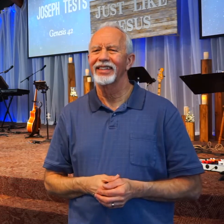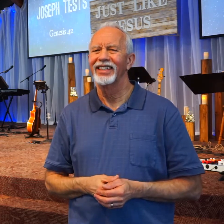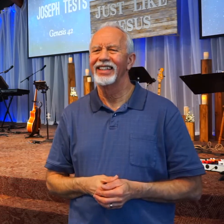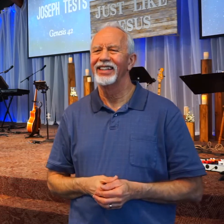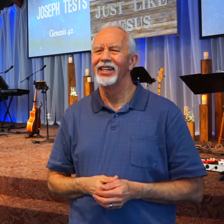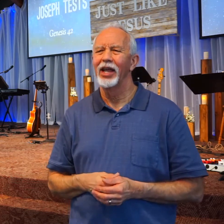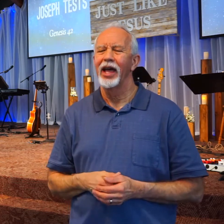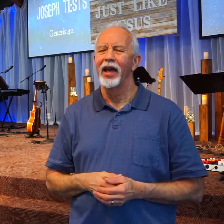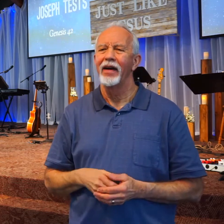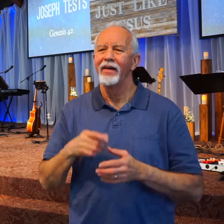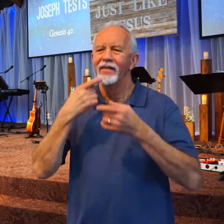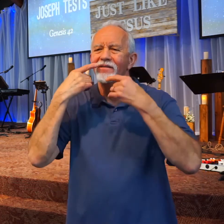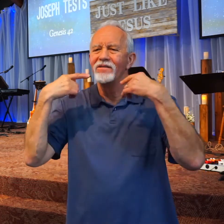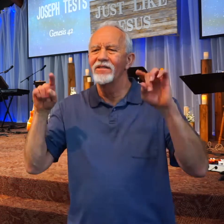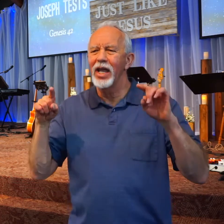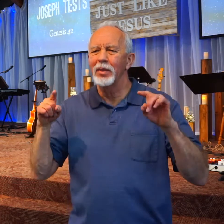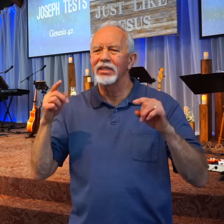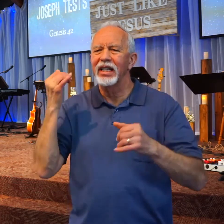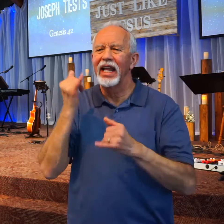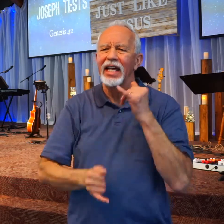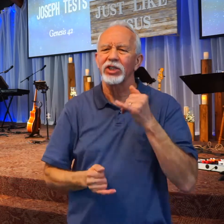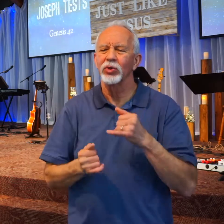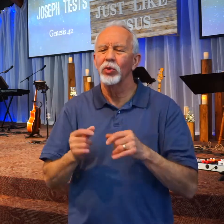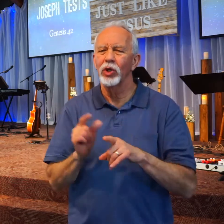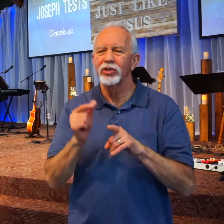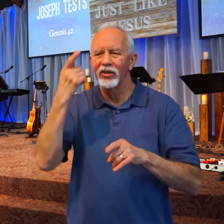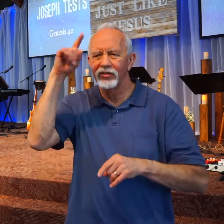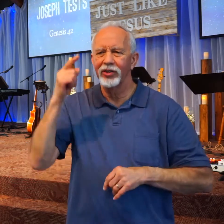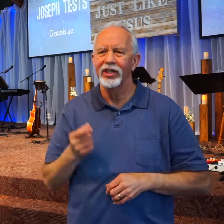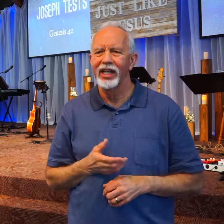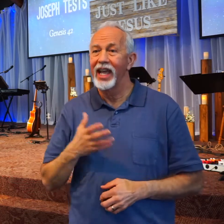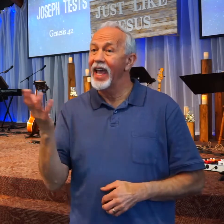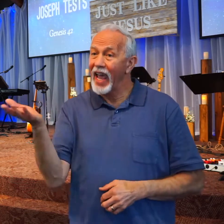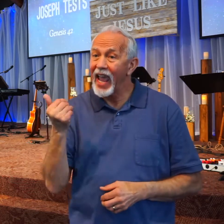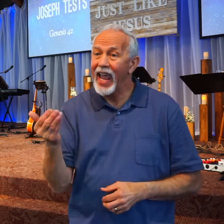The famous last words for a redneck. "Hey, watch this."